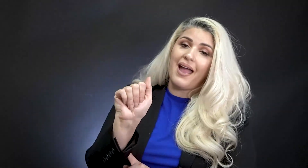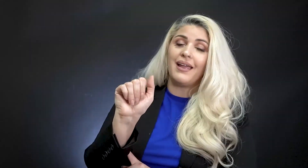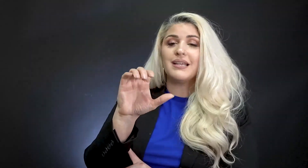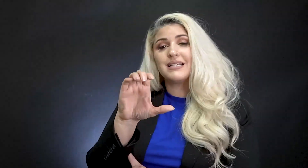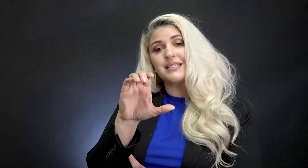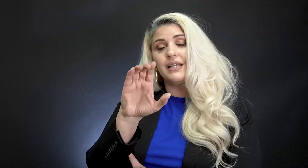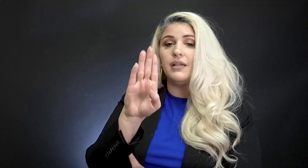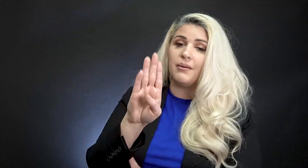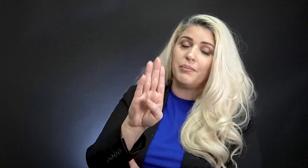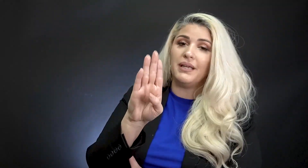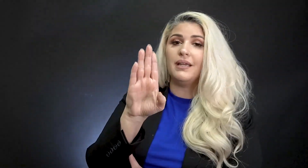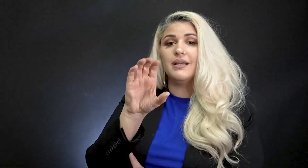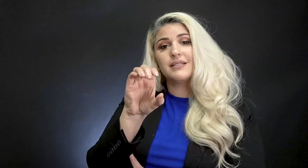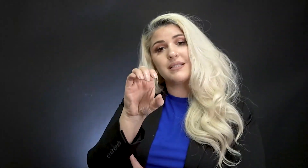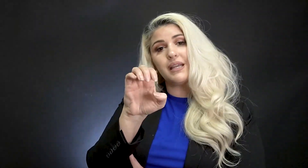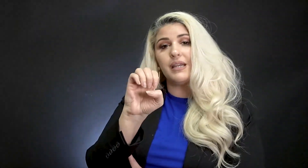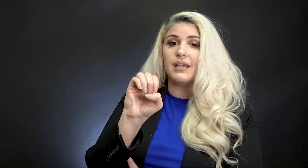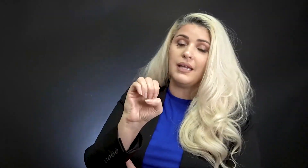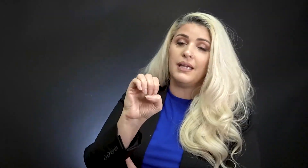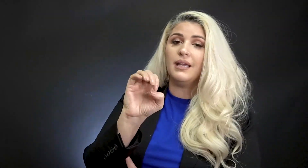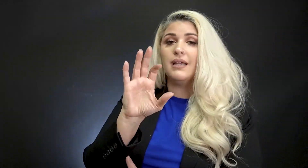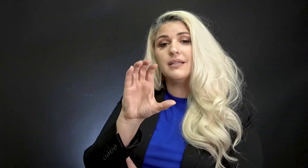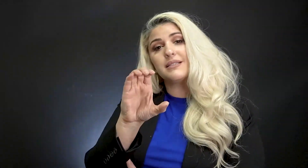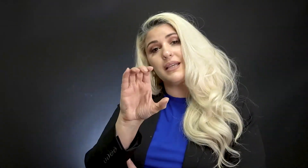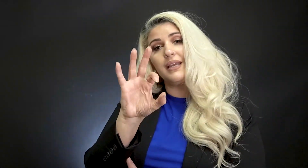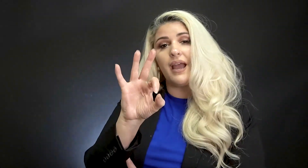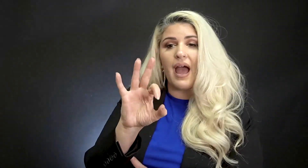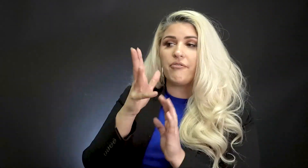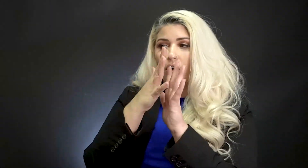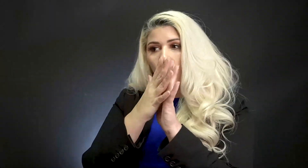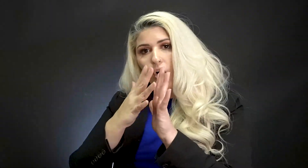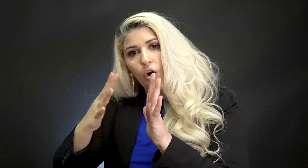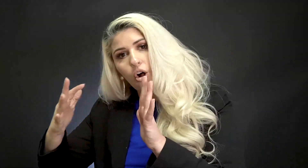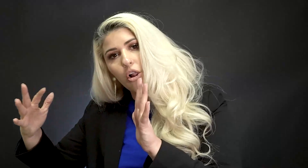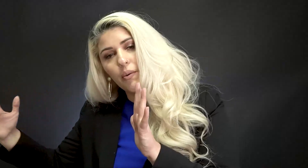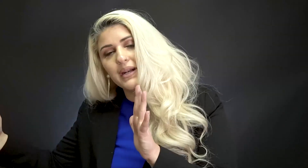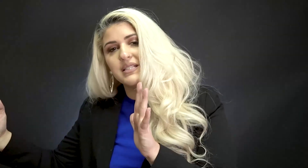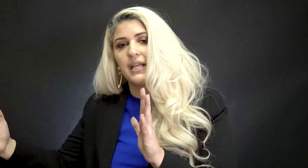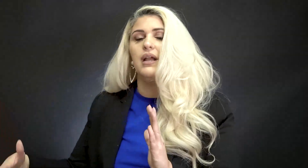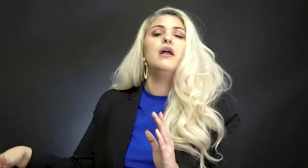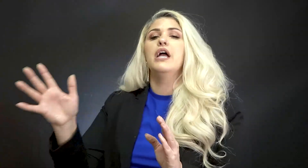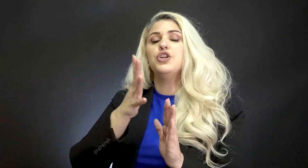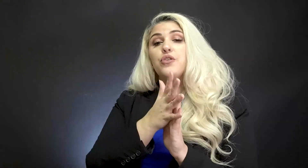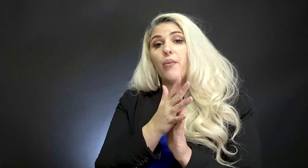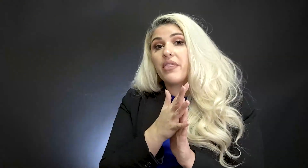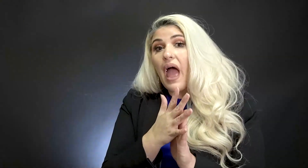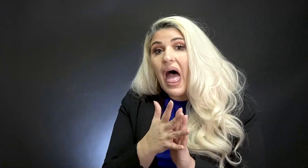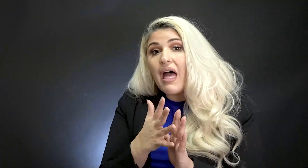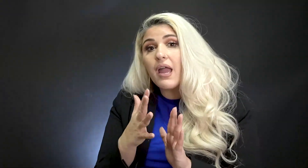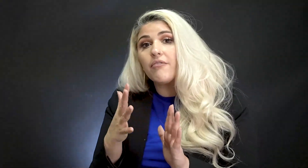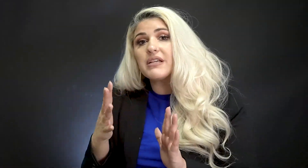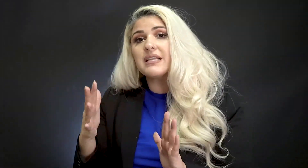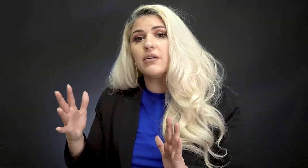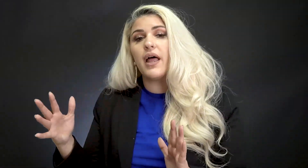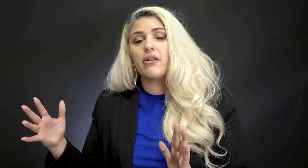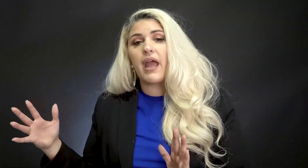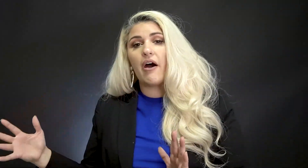A, C, B, C, E, C, F, all the way to Z. And you do that with every single letter in the